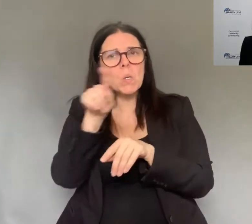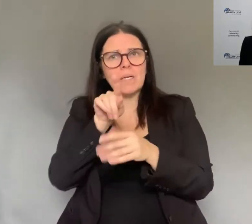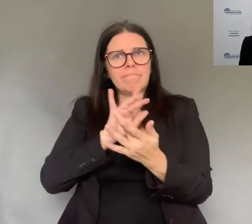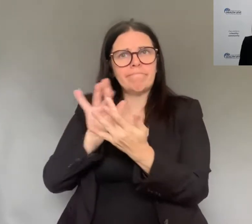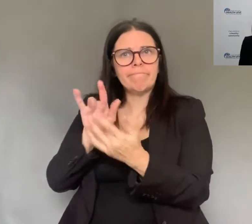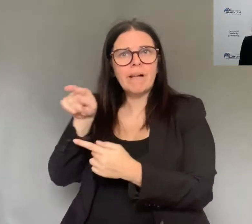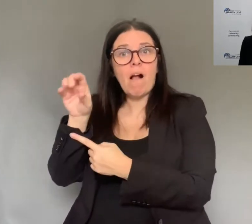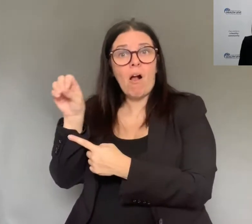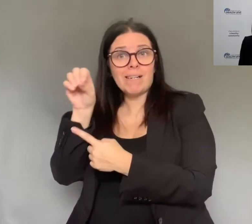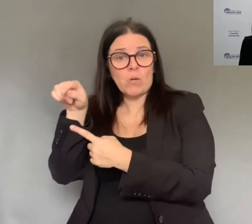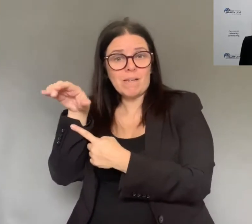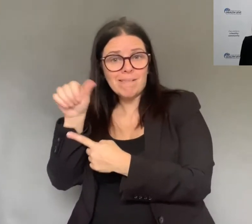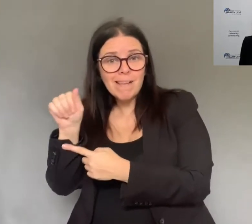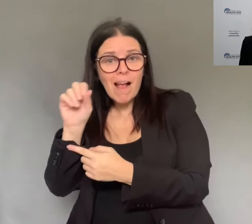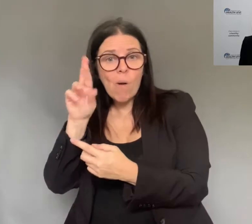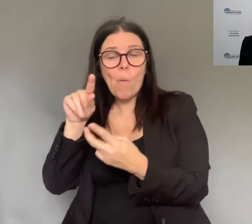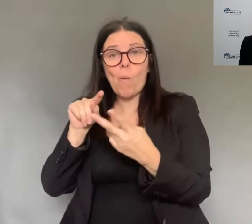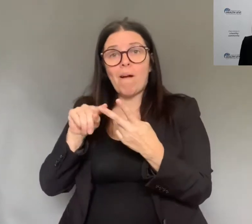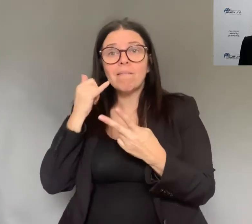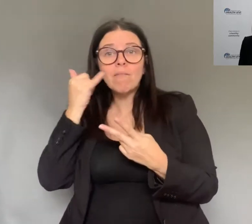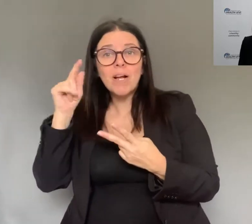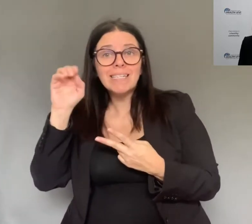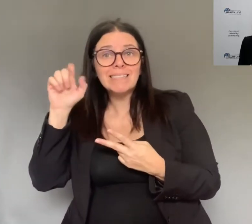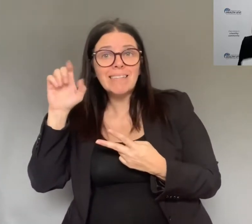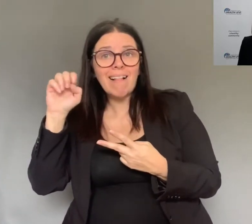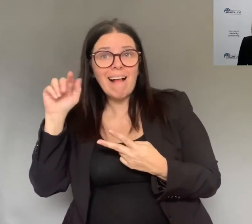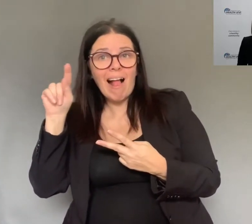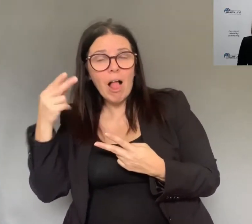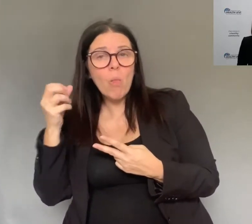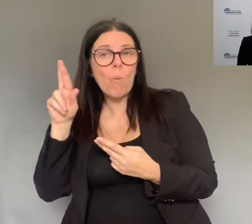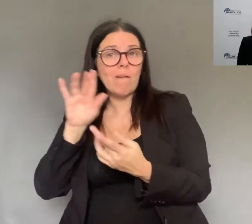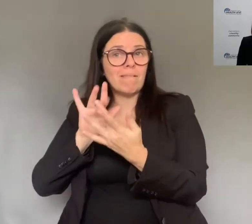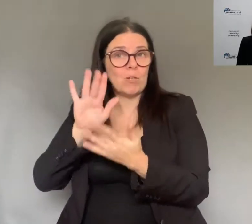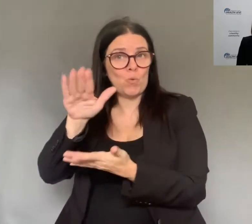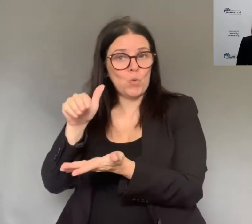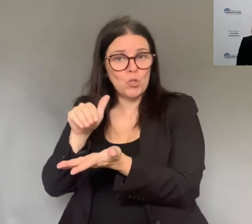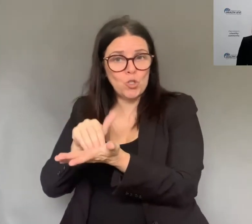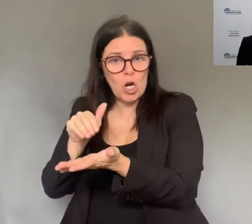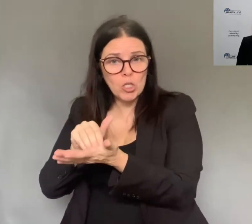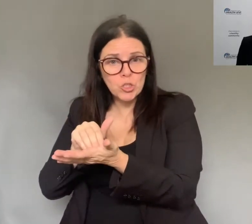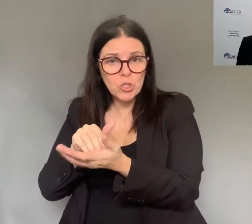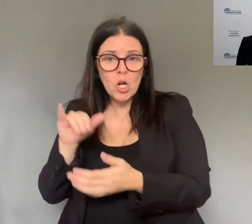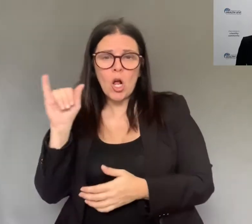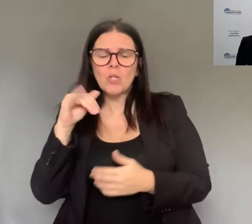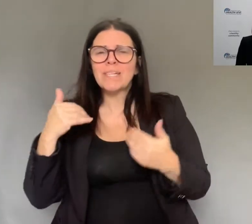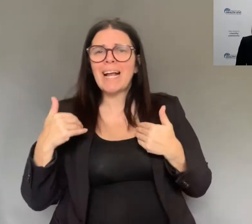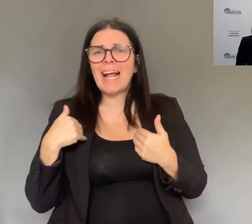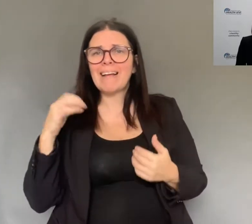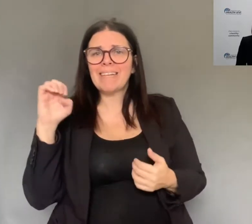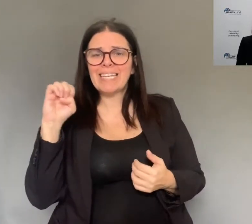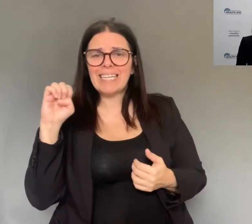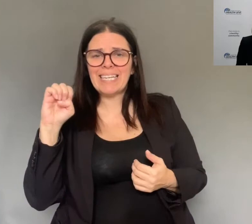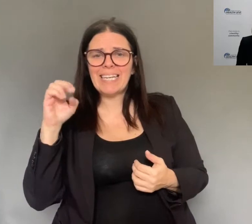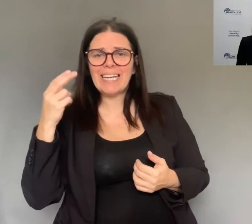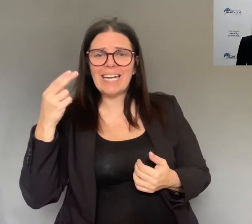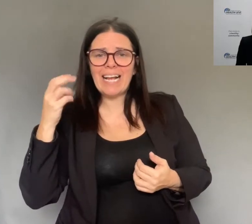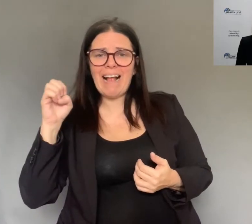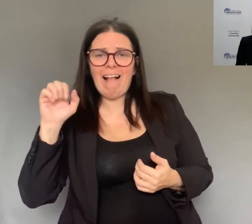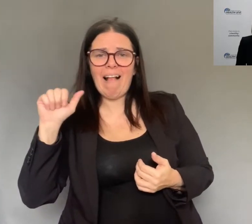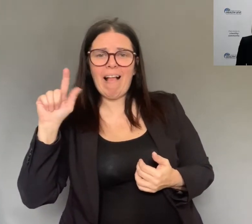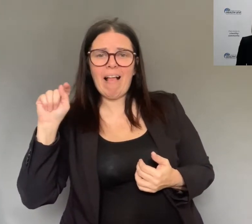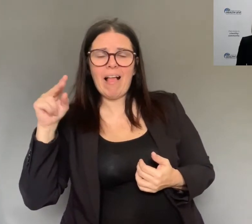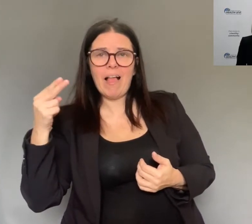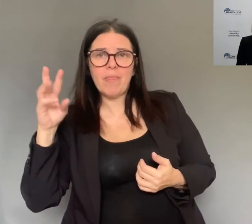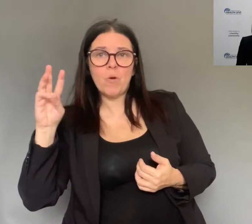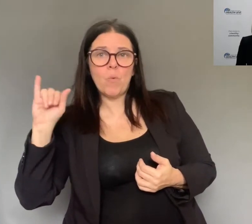ehealthwindsoressex.ca. Windsor-Essex has 2 COVID-19 assessment centers, Erie Shores Healthcare in Leamington and Windsor Regional